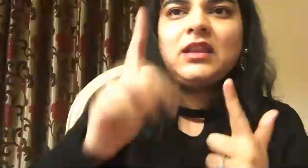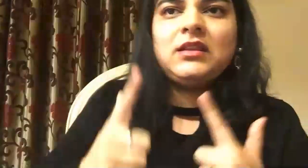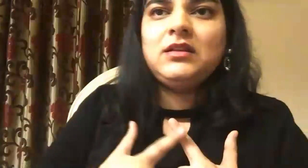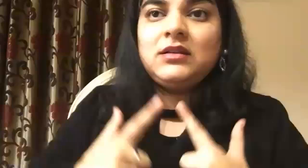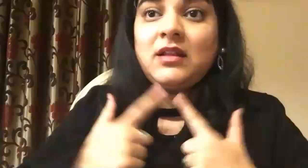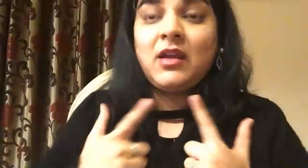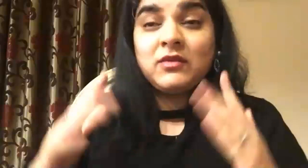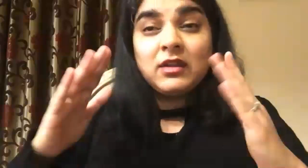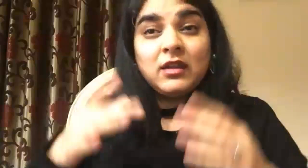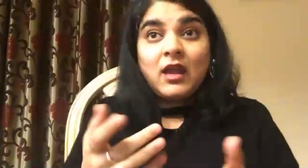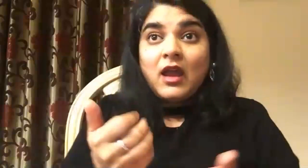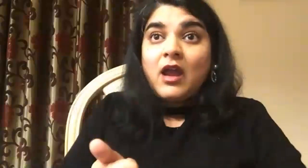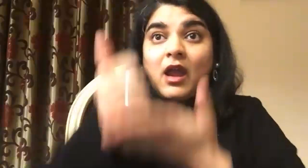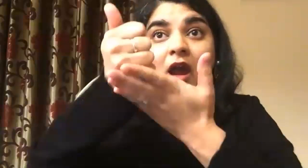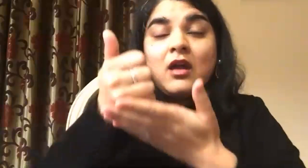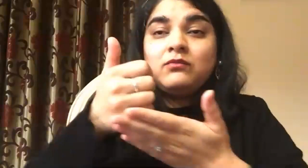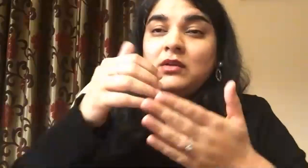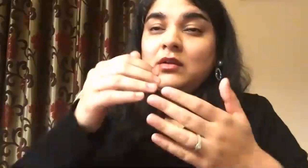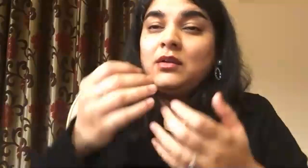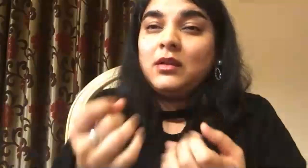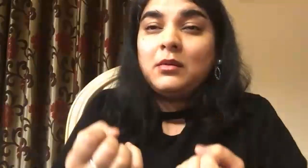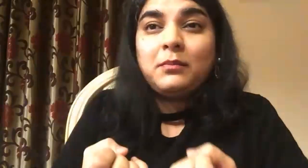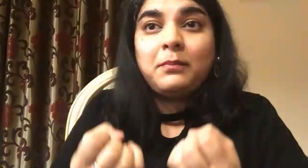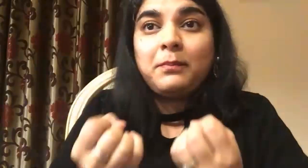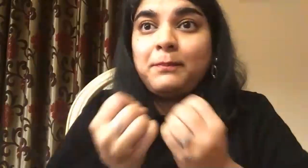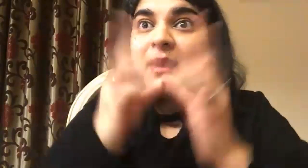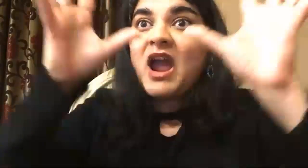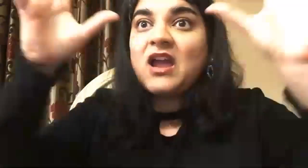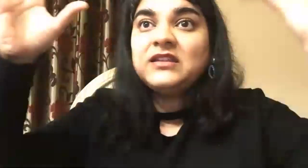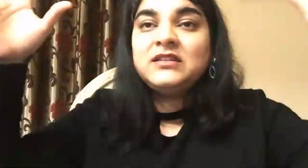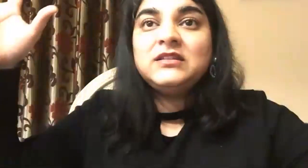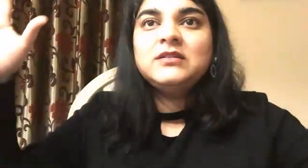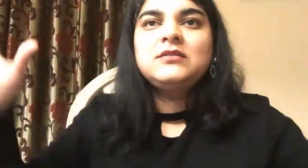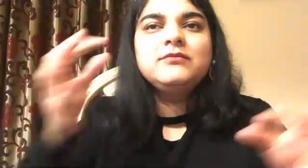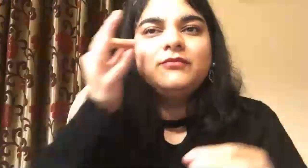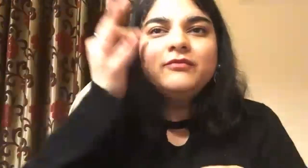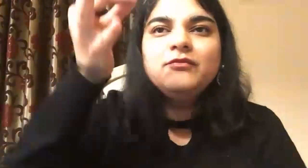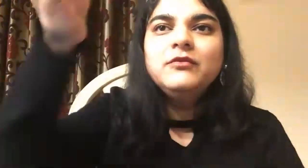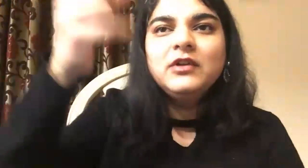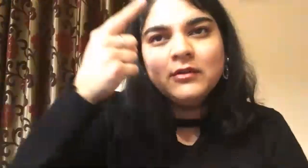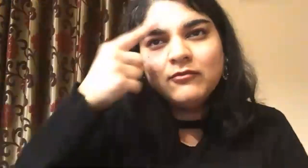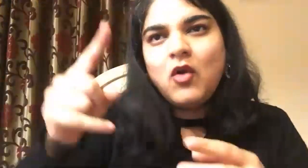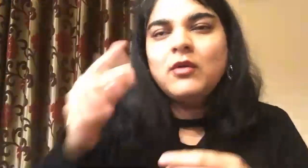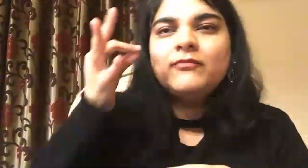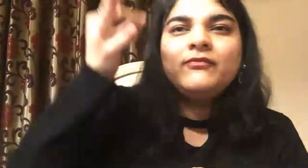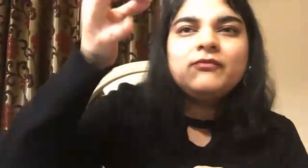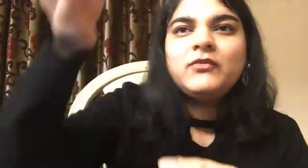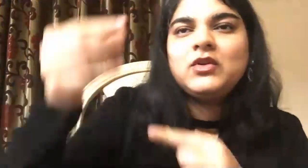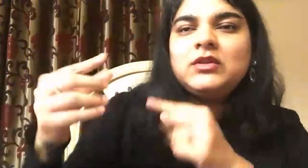Mute. Currently unmuted. Alt plus A button. To activate safe, press the button. Audio settings button menu. Stop